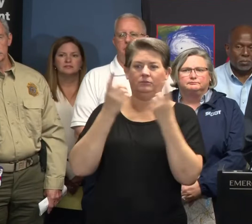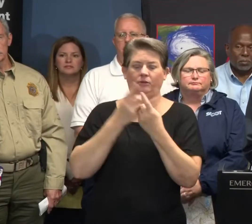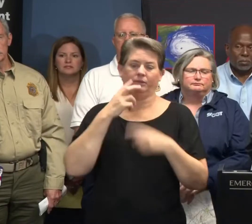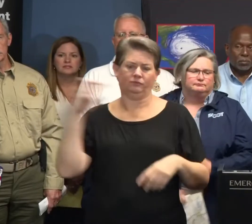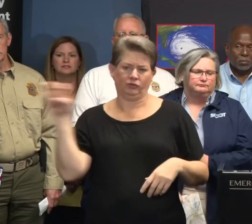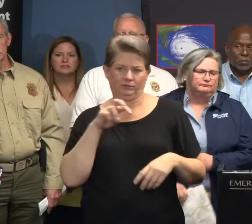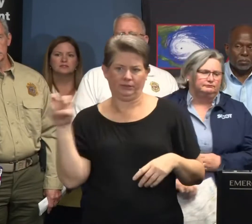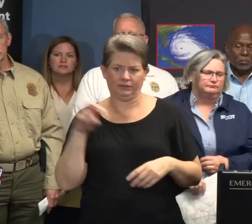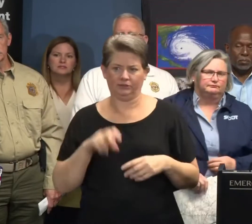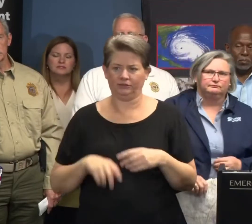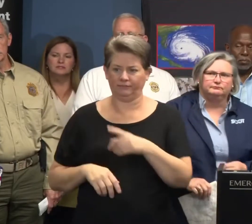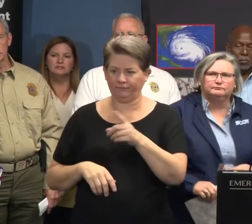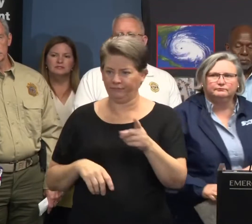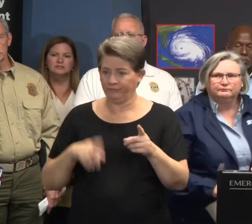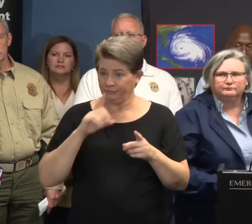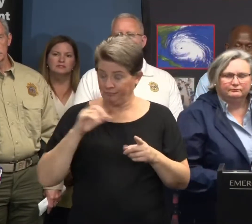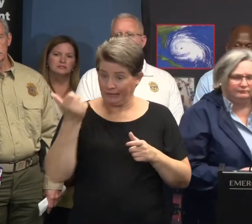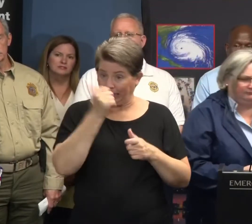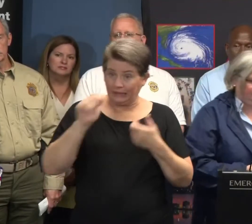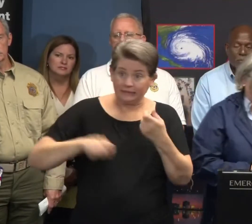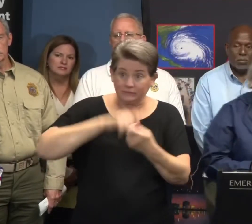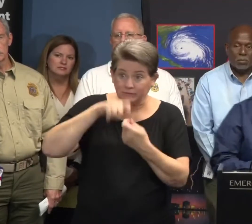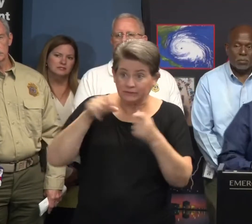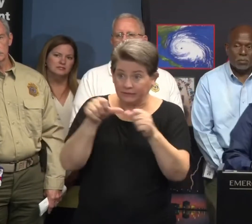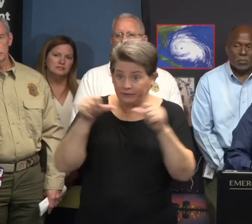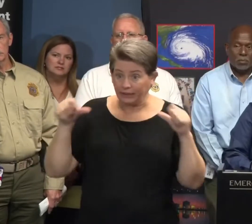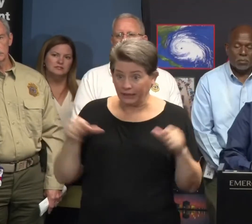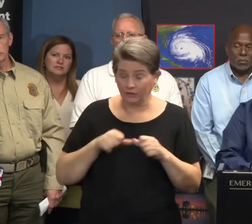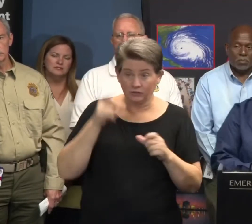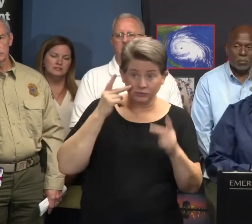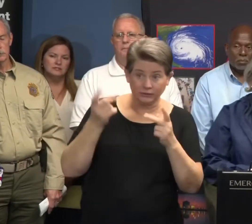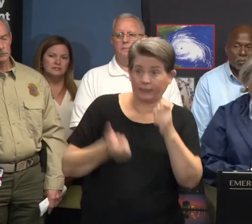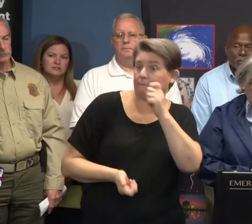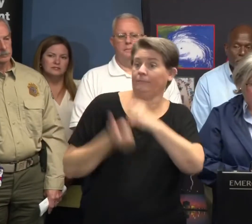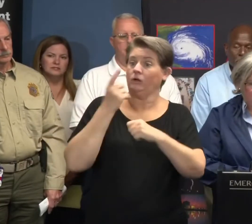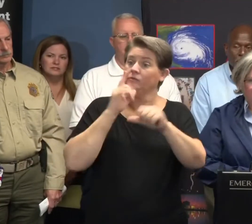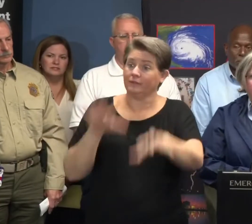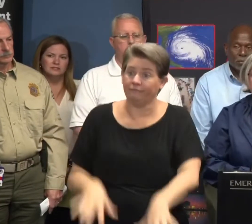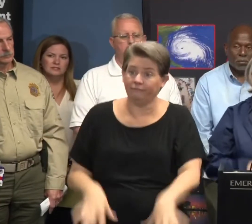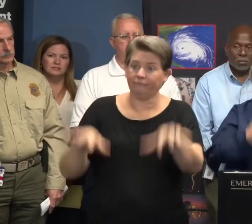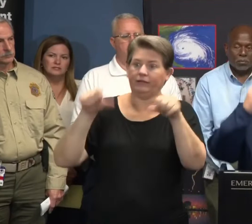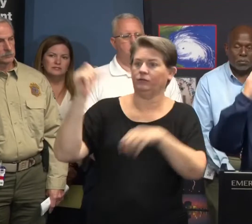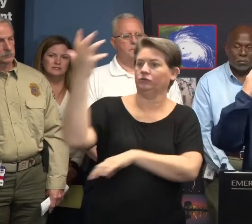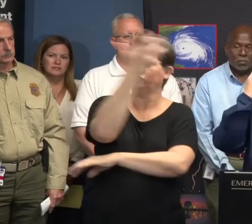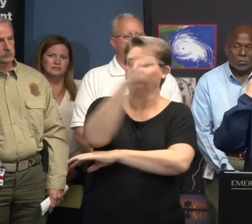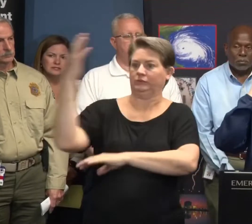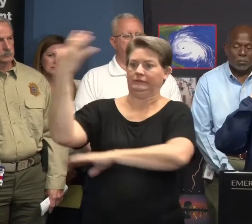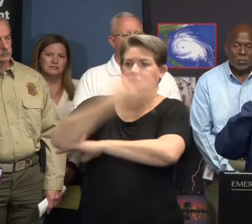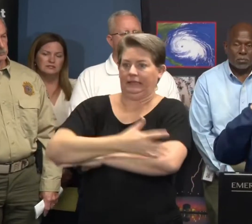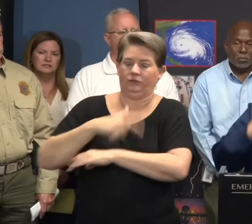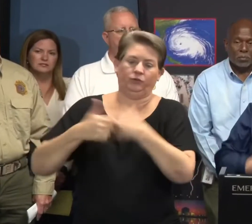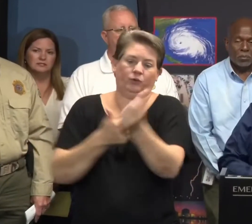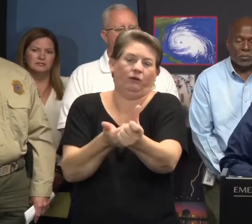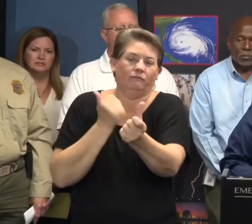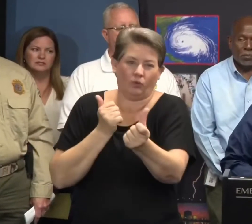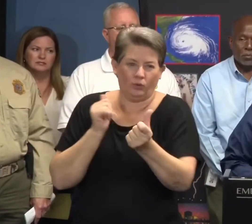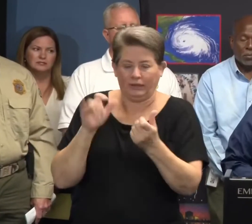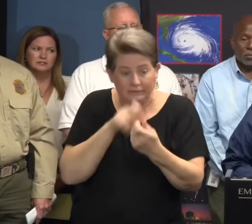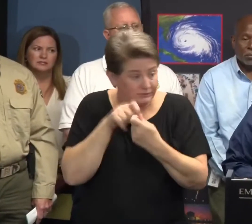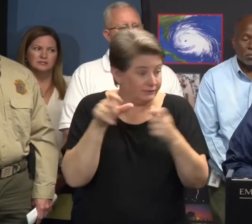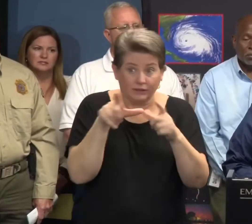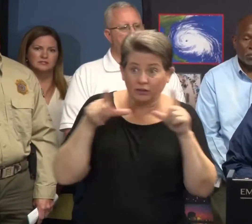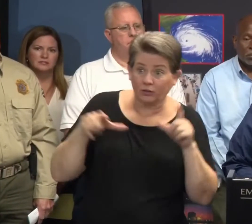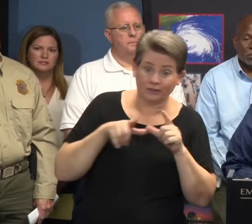Transportation, are there any specific areas where we're seeing the most flooding or trees down that people need to avoid, like certain locations